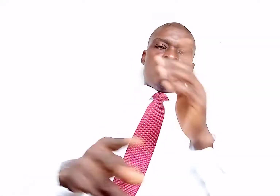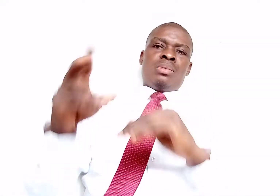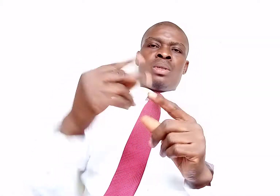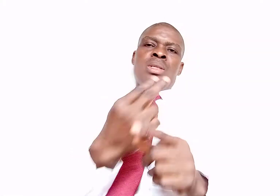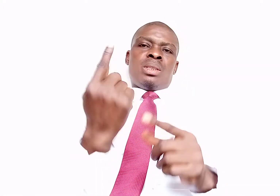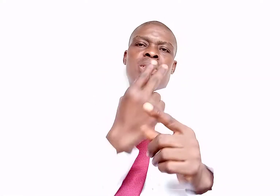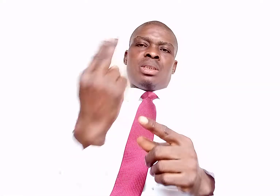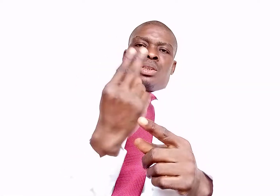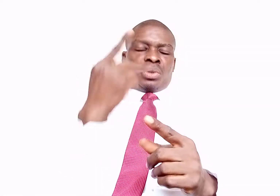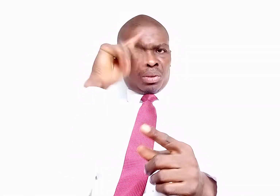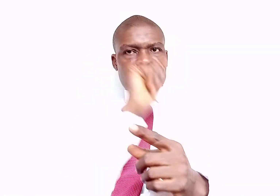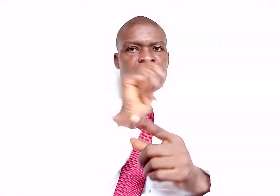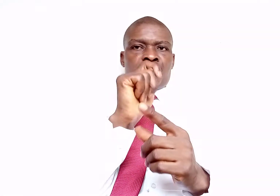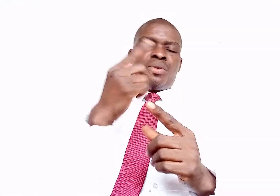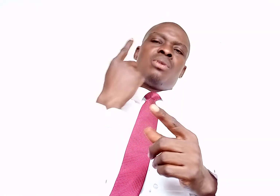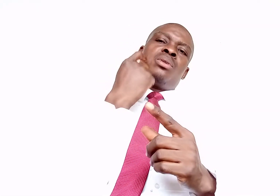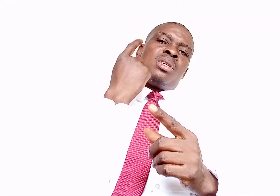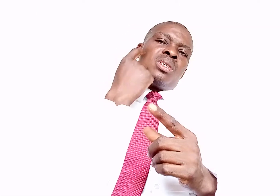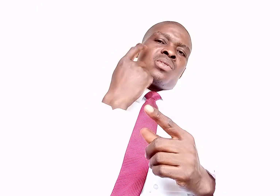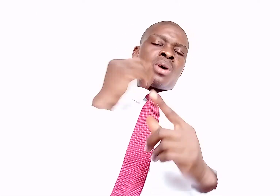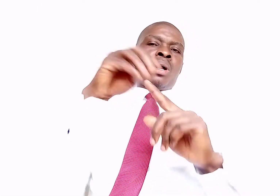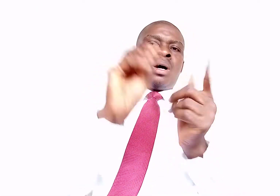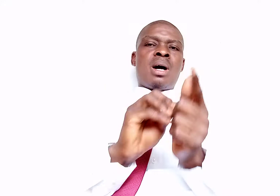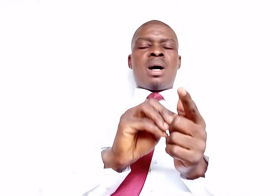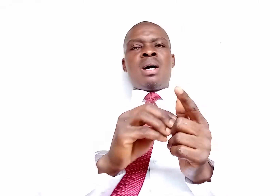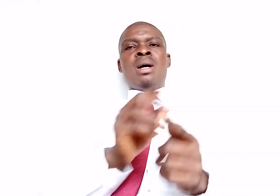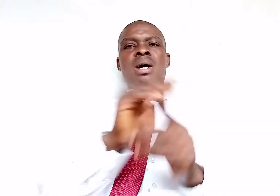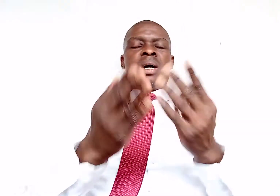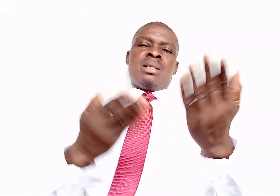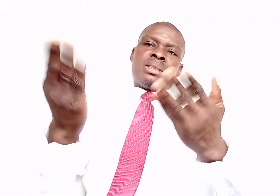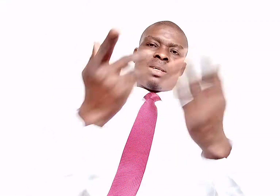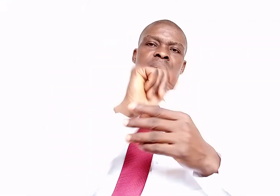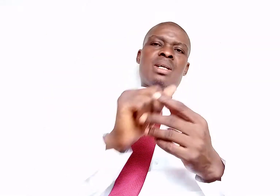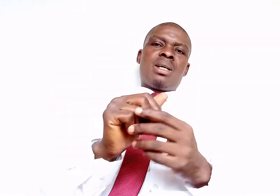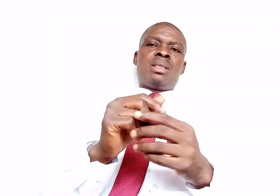for sexual intercourse and serves as passage for